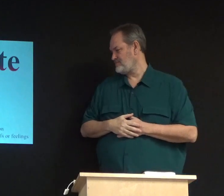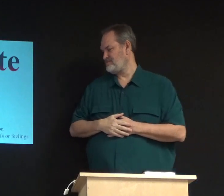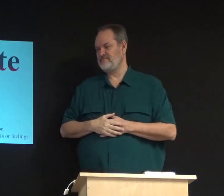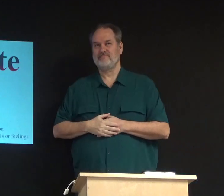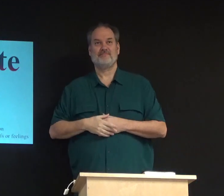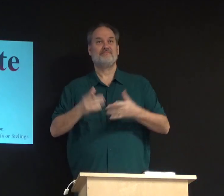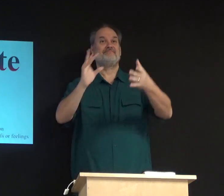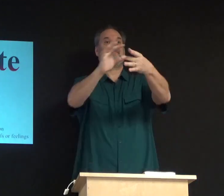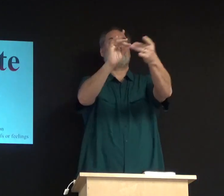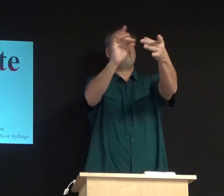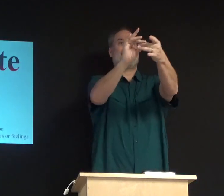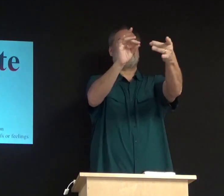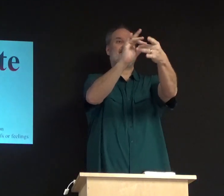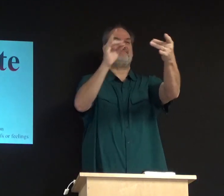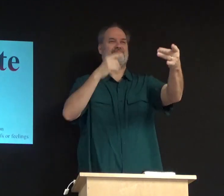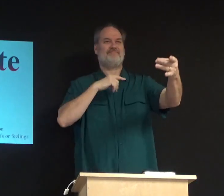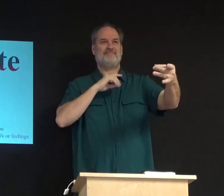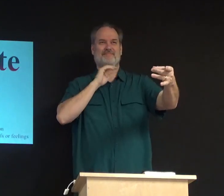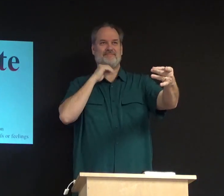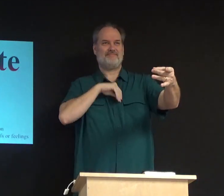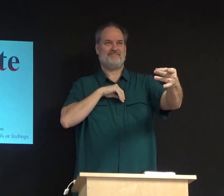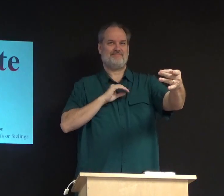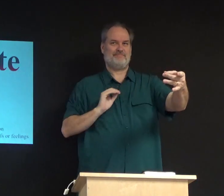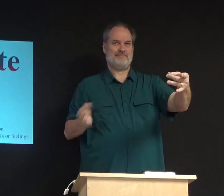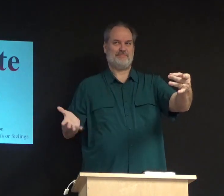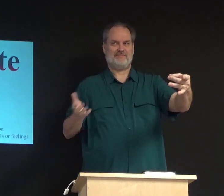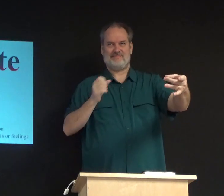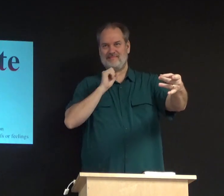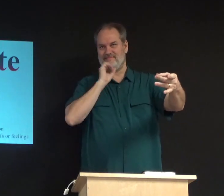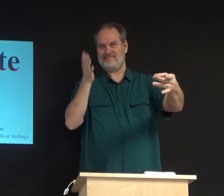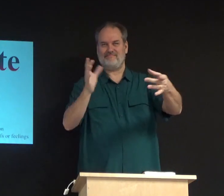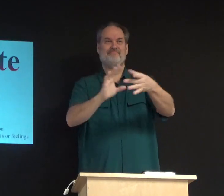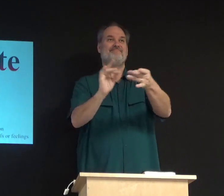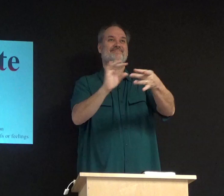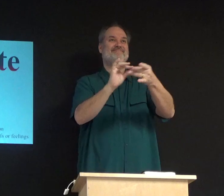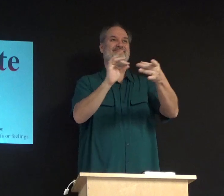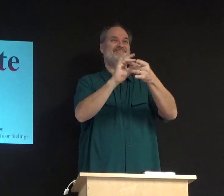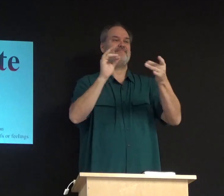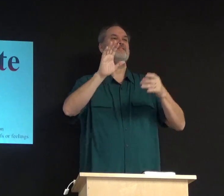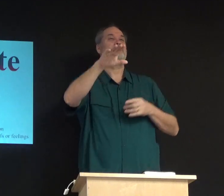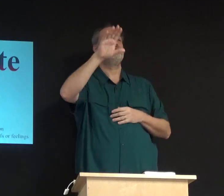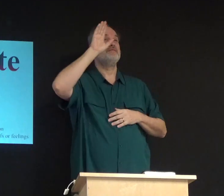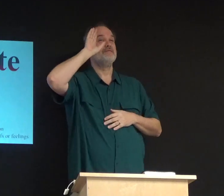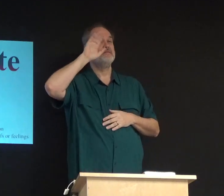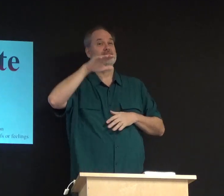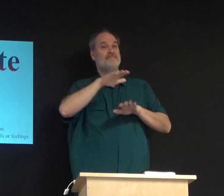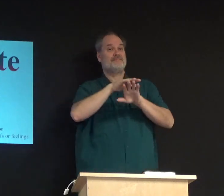their religion, your eyes really stemming very heavily.